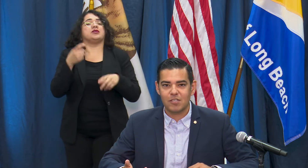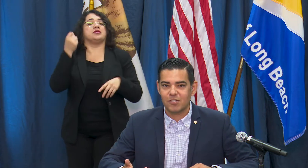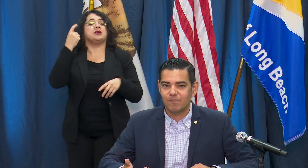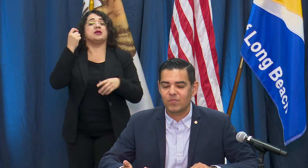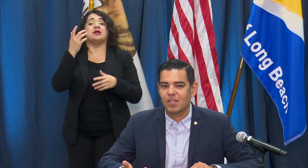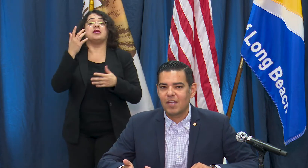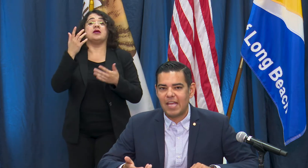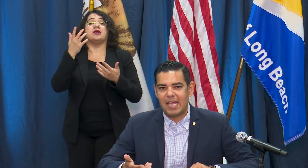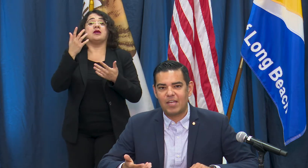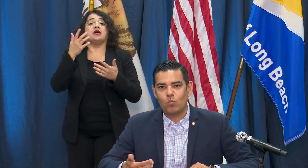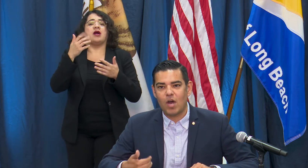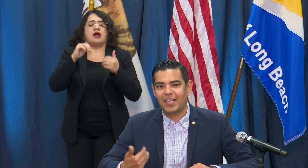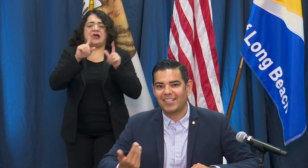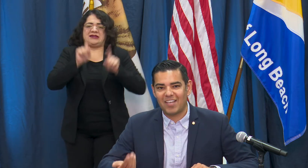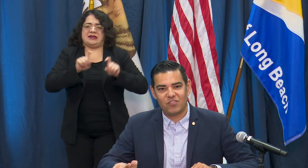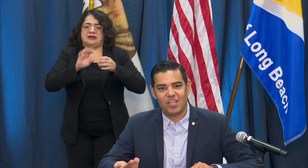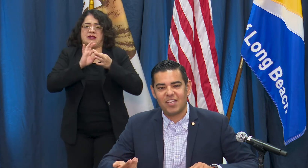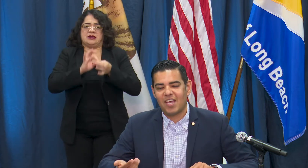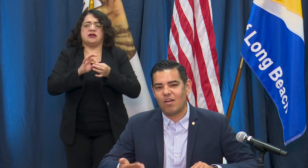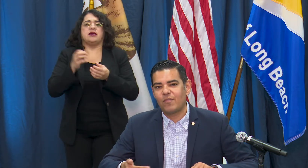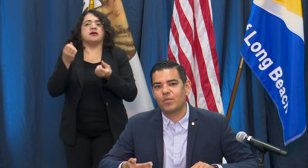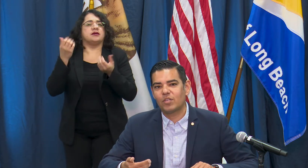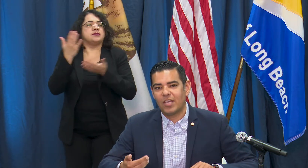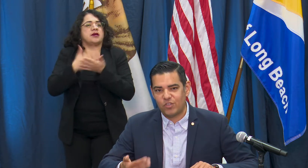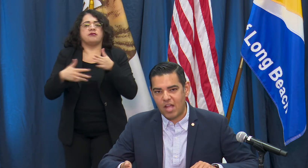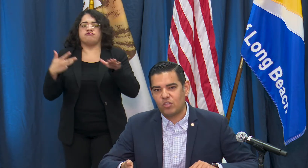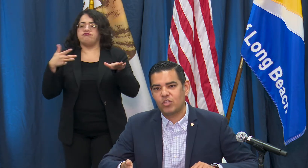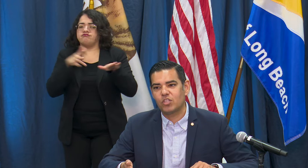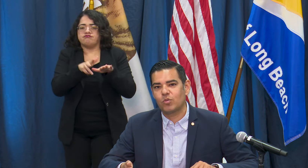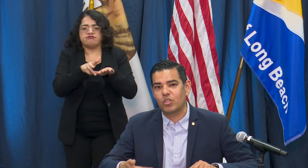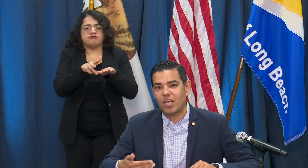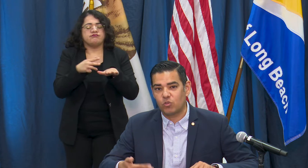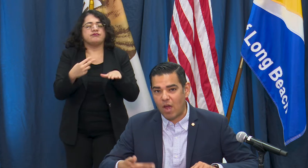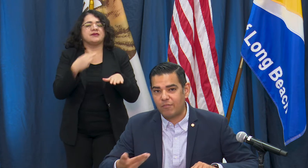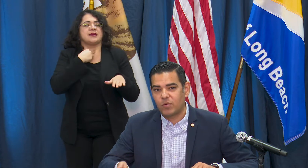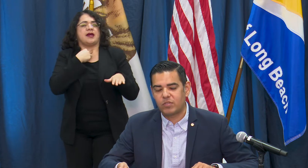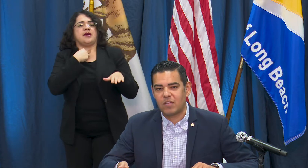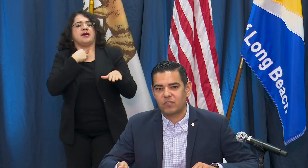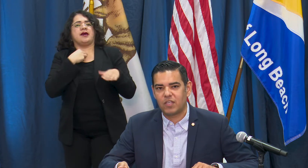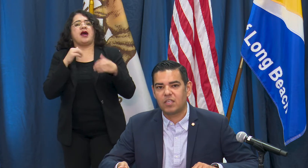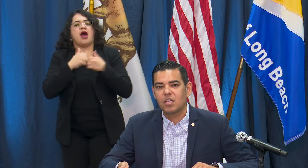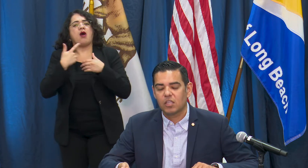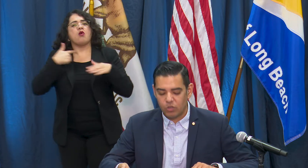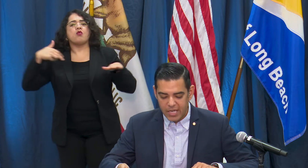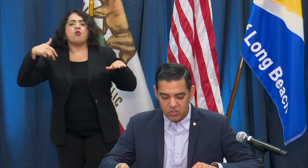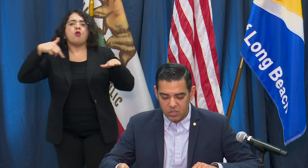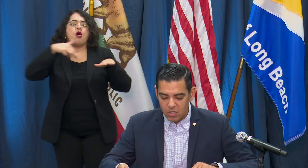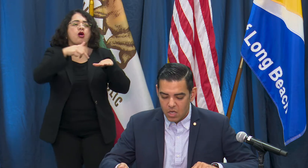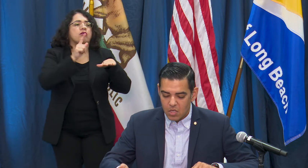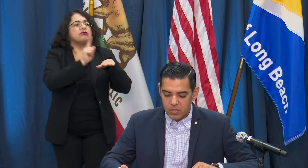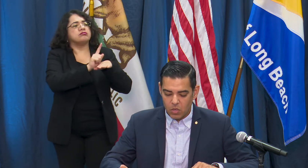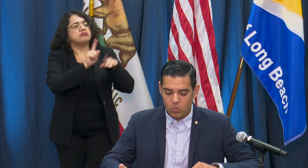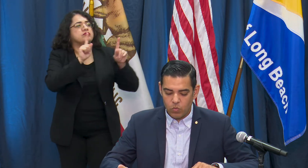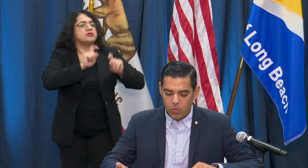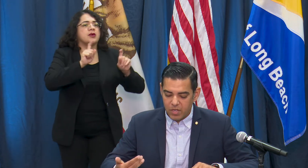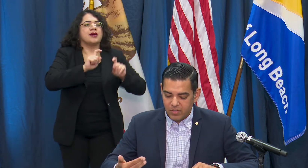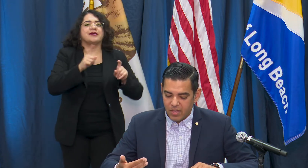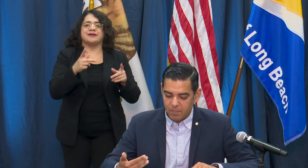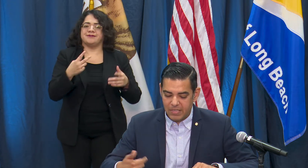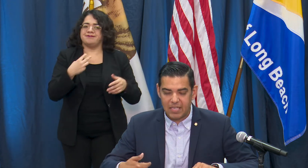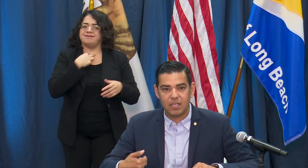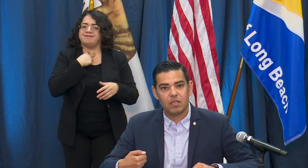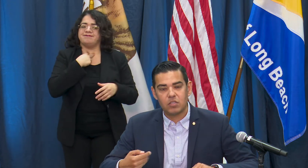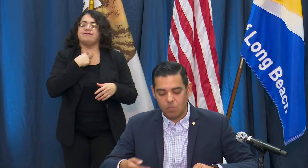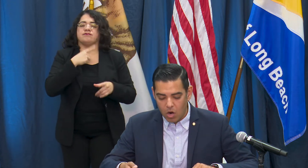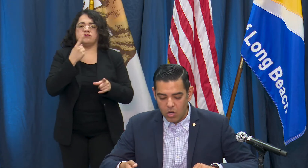have cars and want to get tested and are having challenges with a drive-through testing location. So we want to say